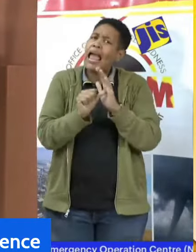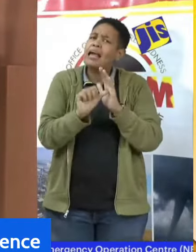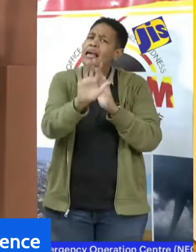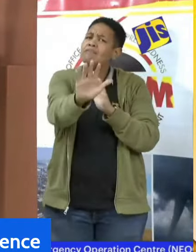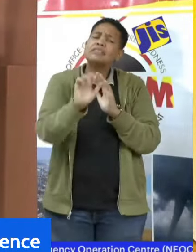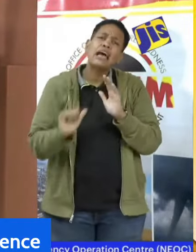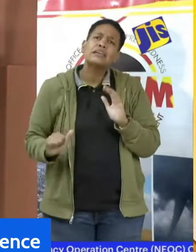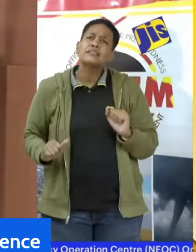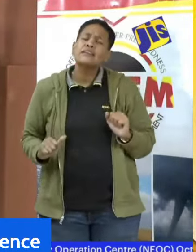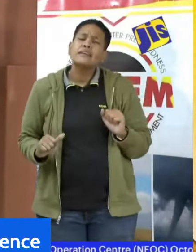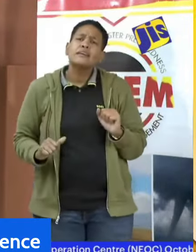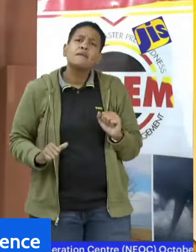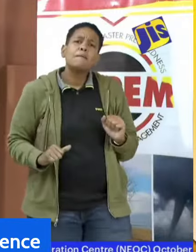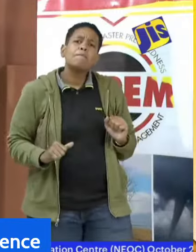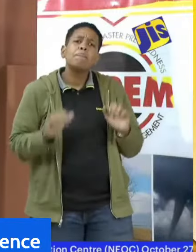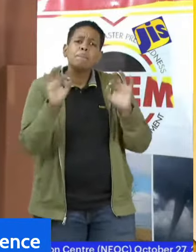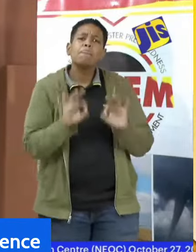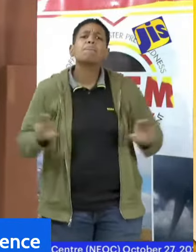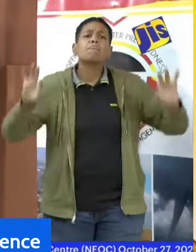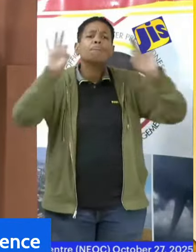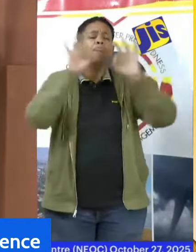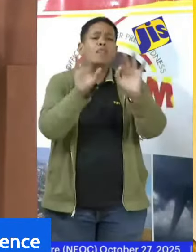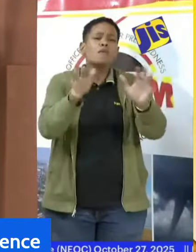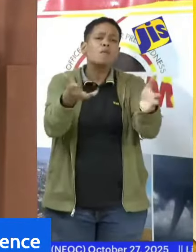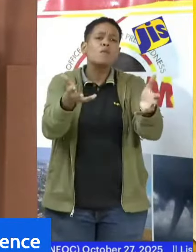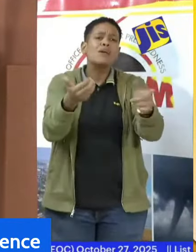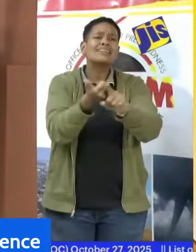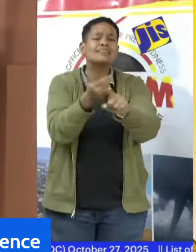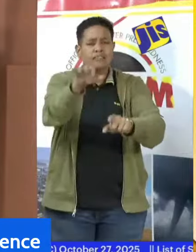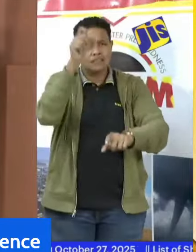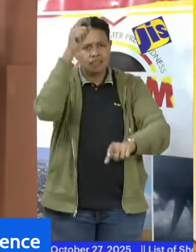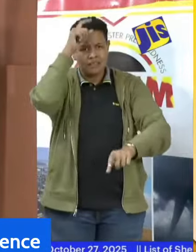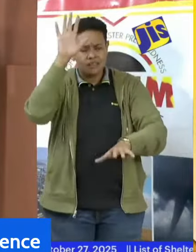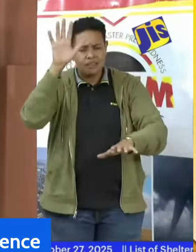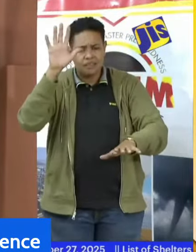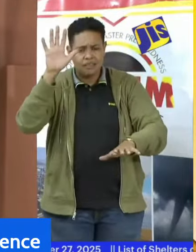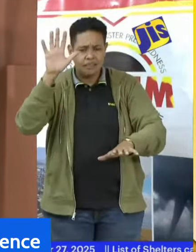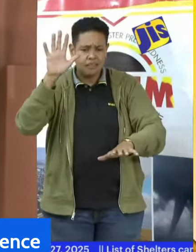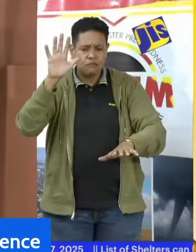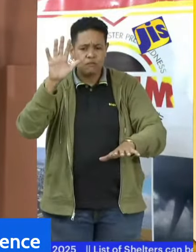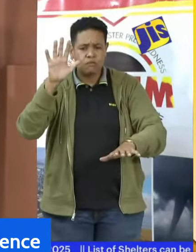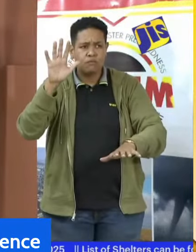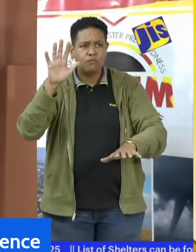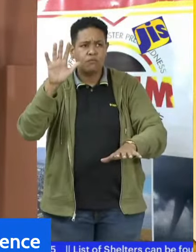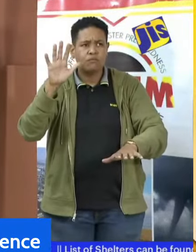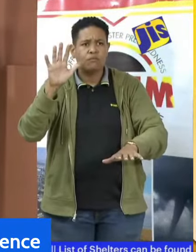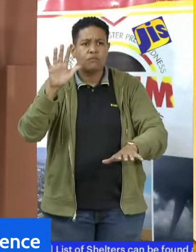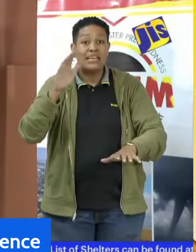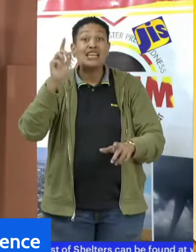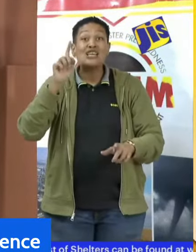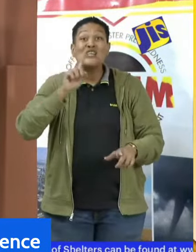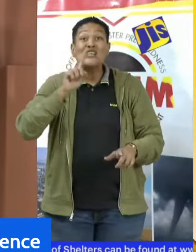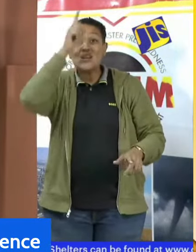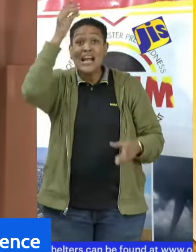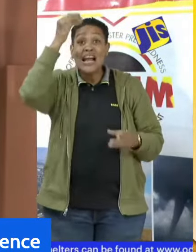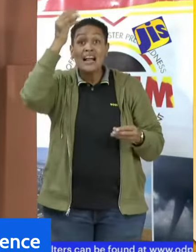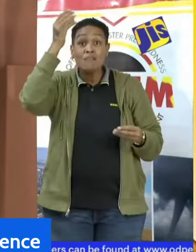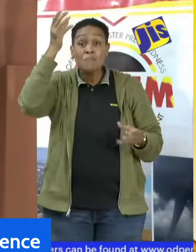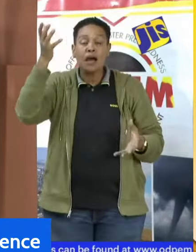emphasize the importance of sticking to genuine information.